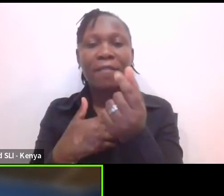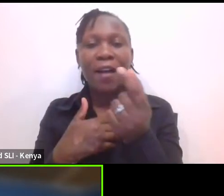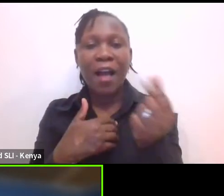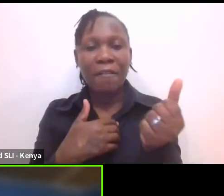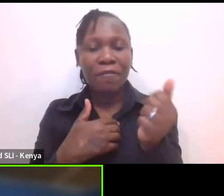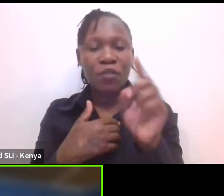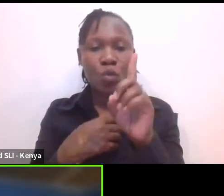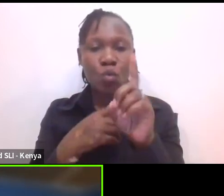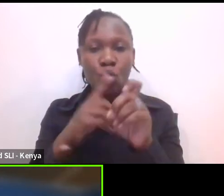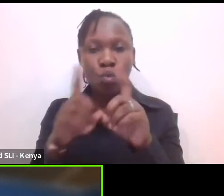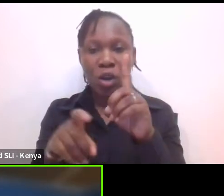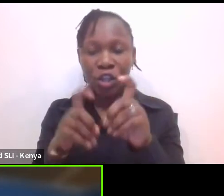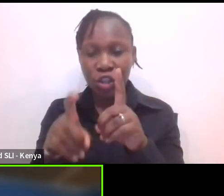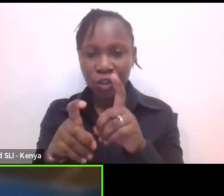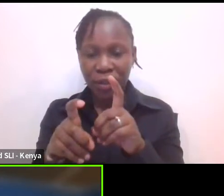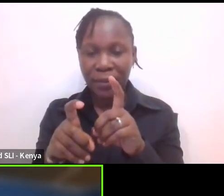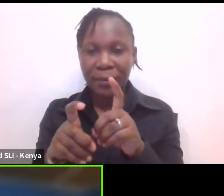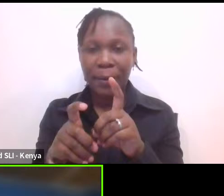audience.